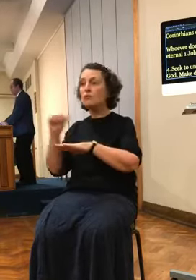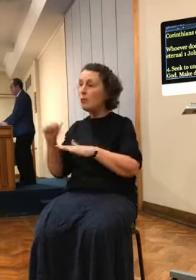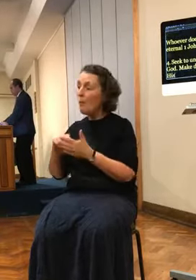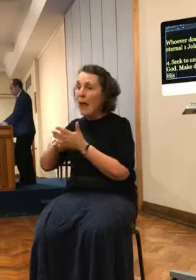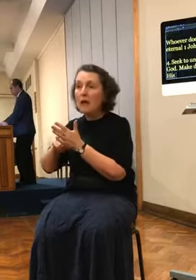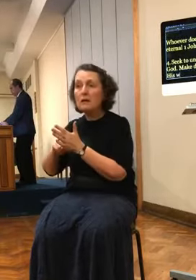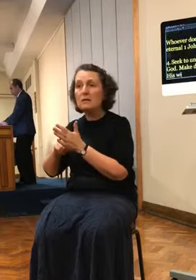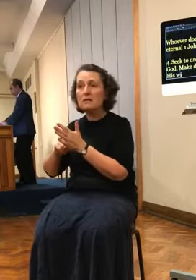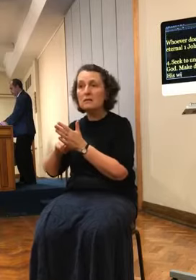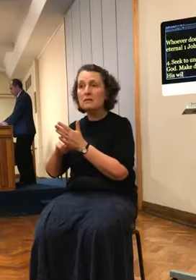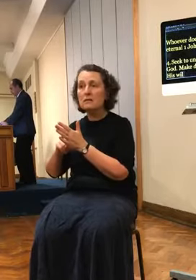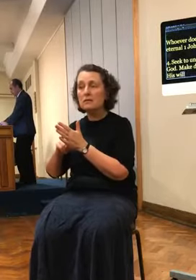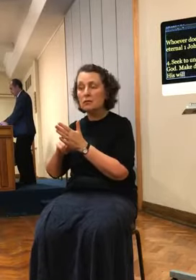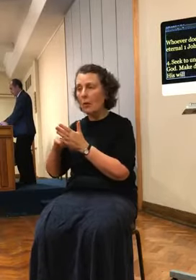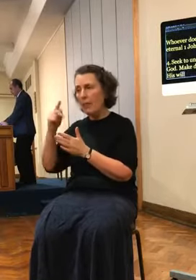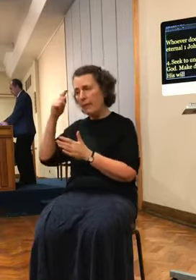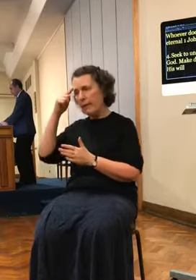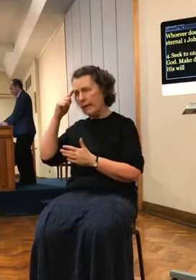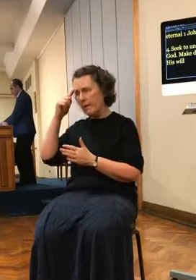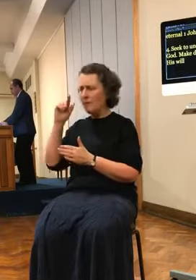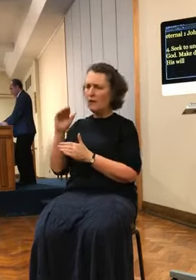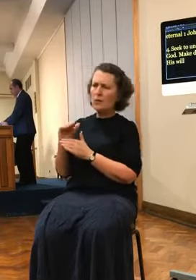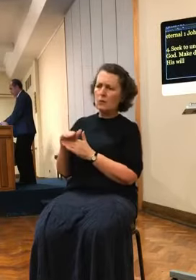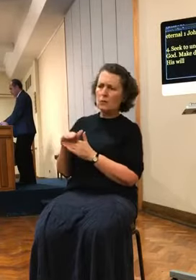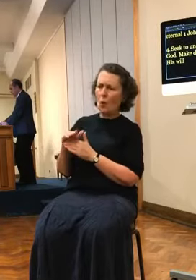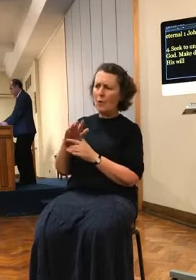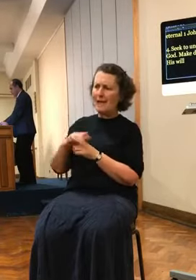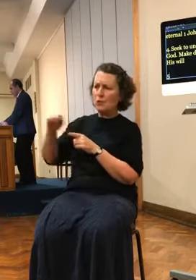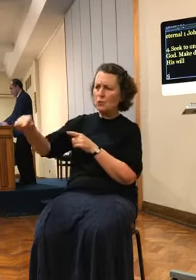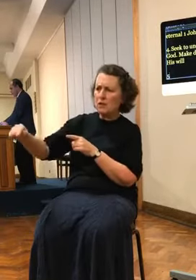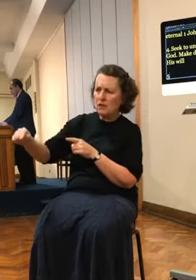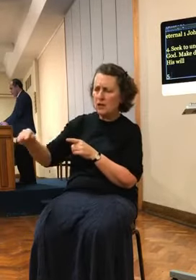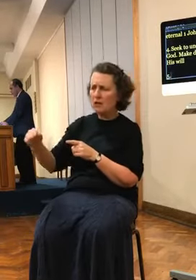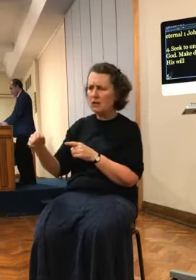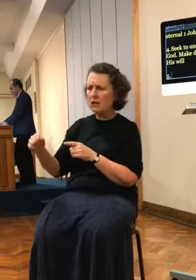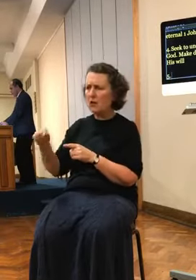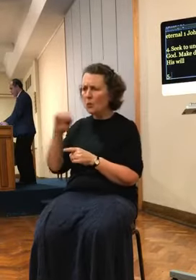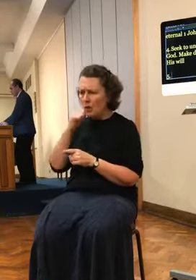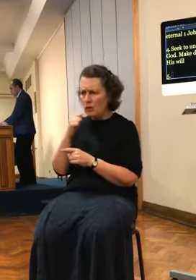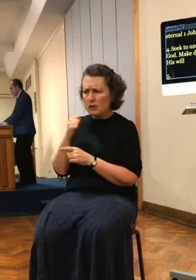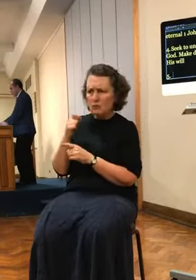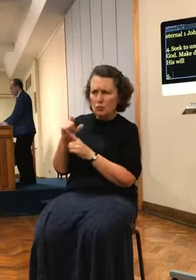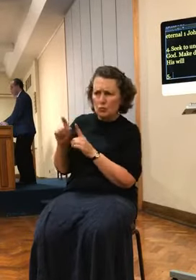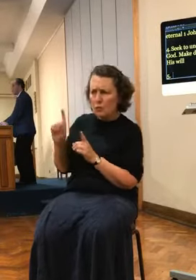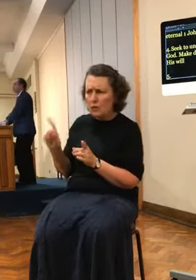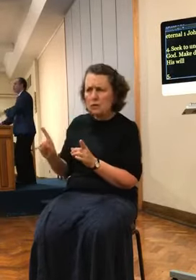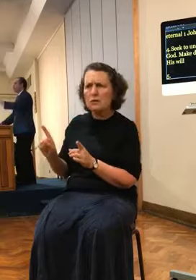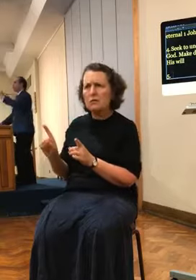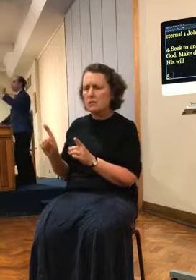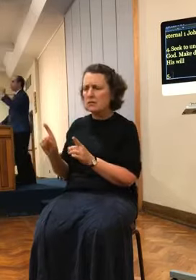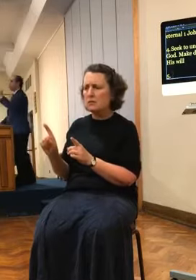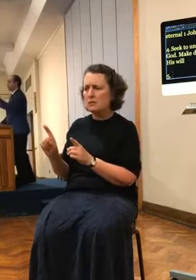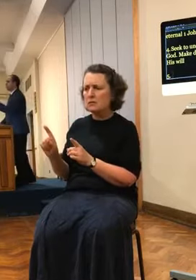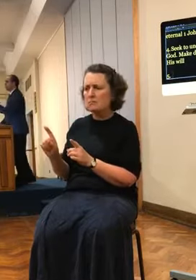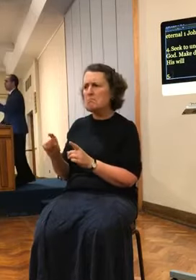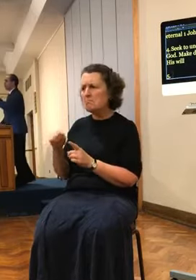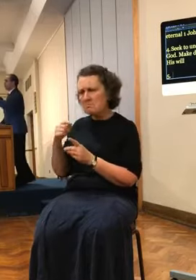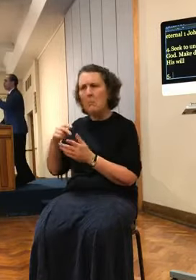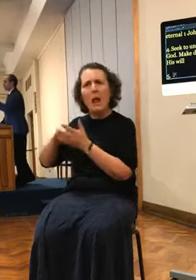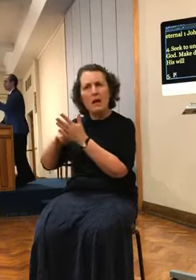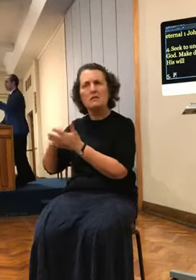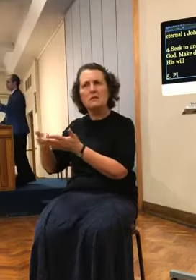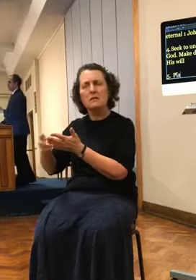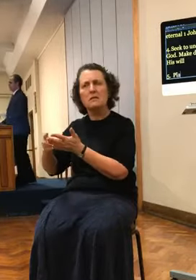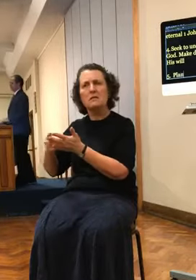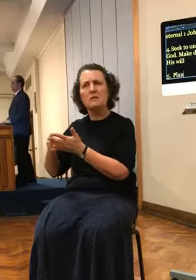of time. Think forward. It's very important. Distinguish between the urgent and the important. Do the right thing at